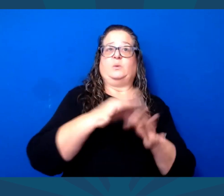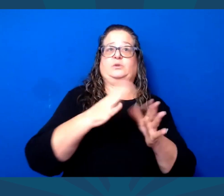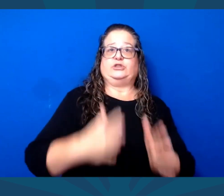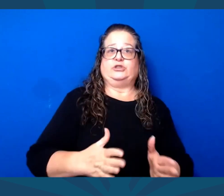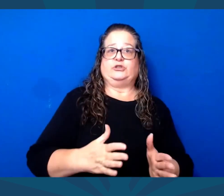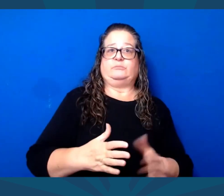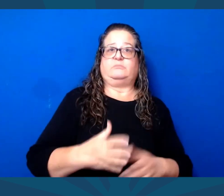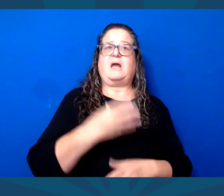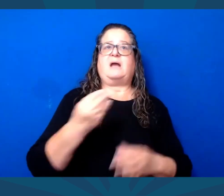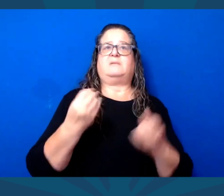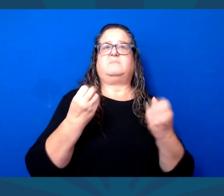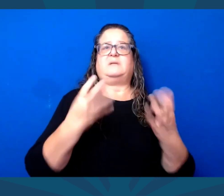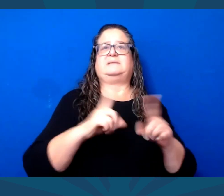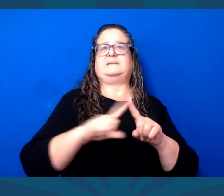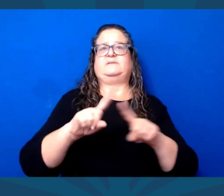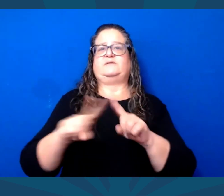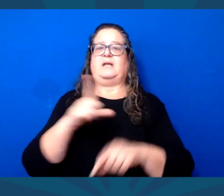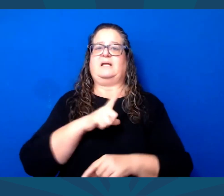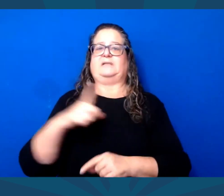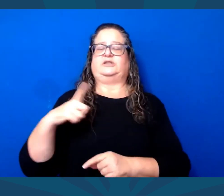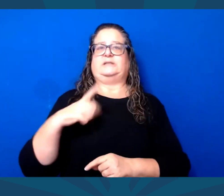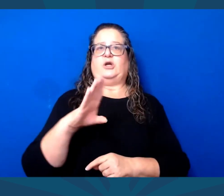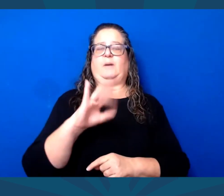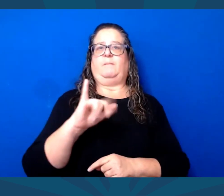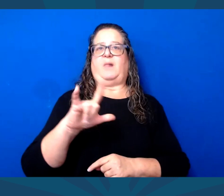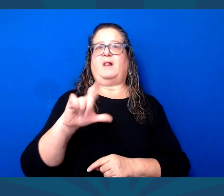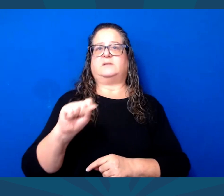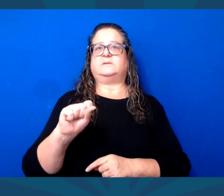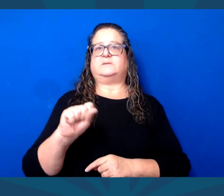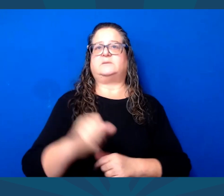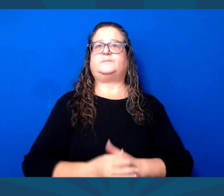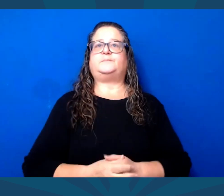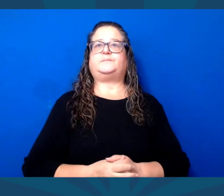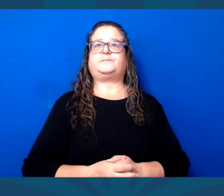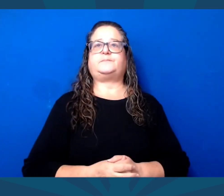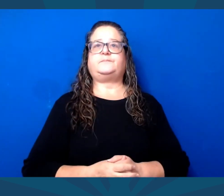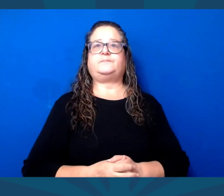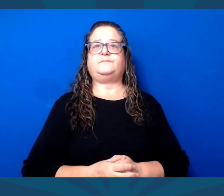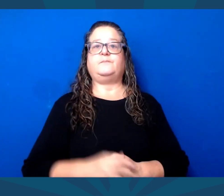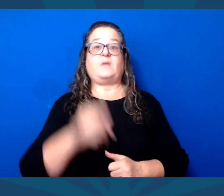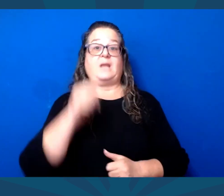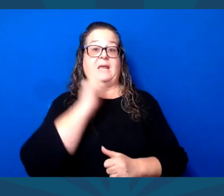on multiple nonpartisan initiatives and referendums.